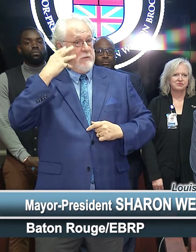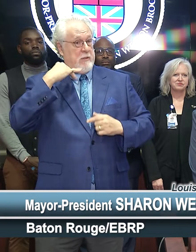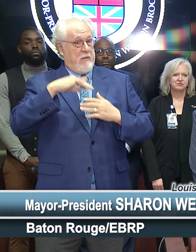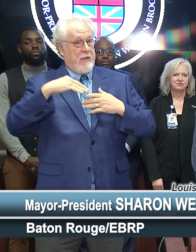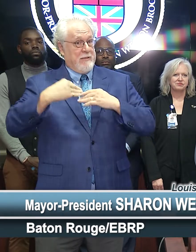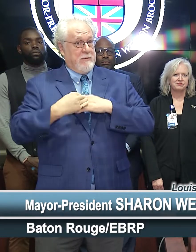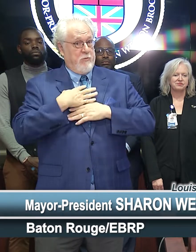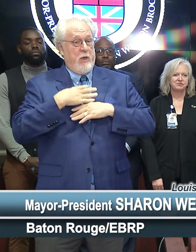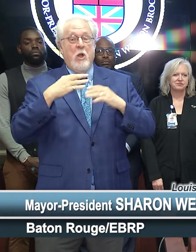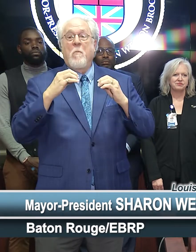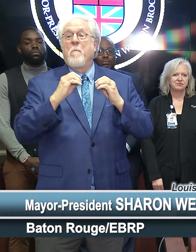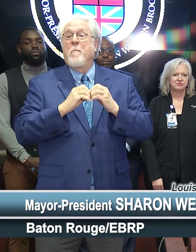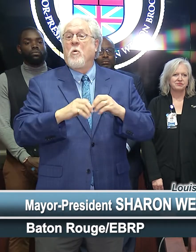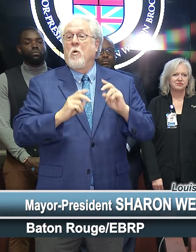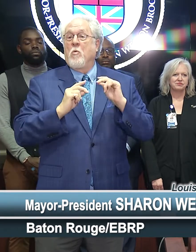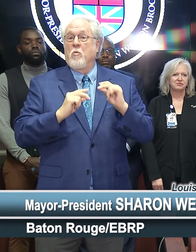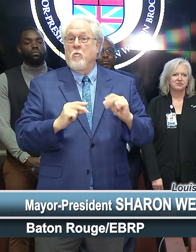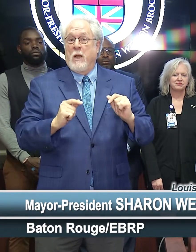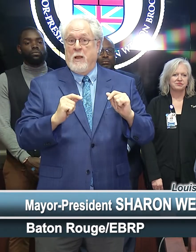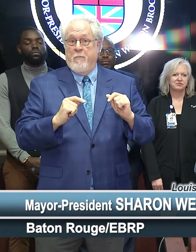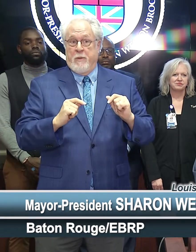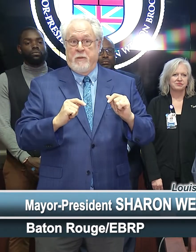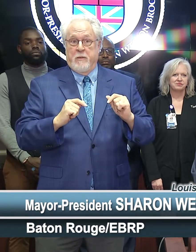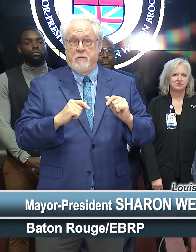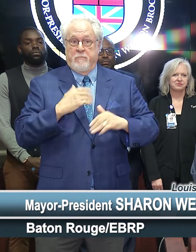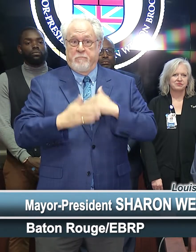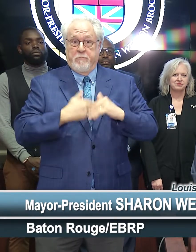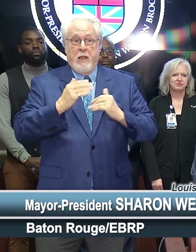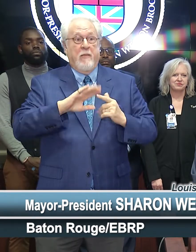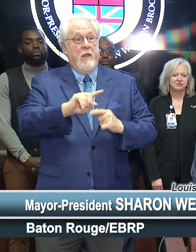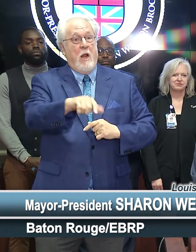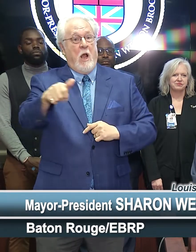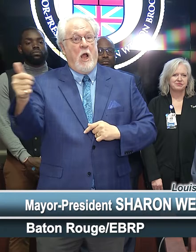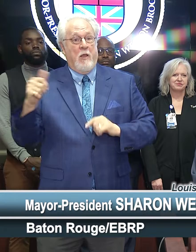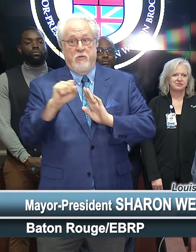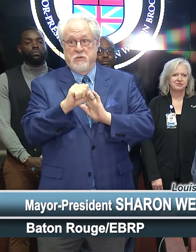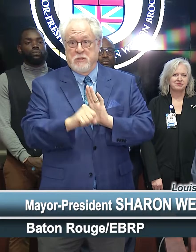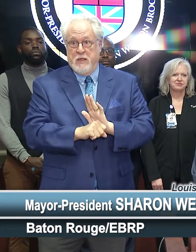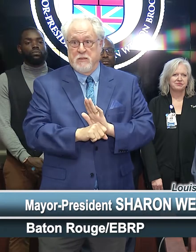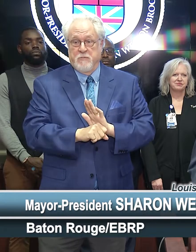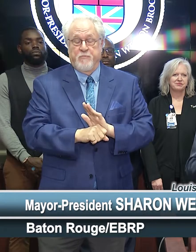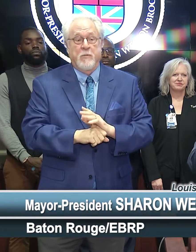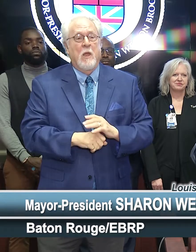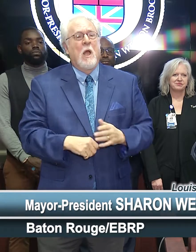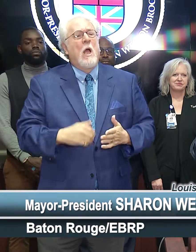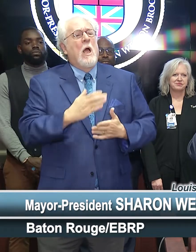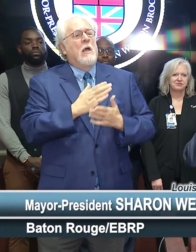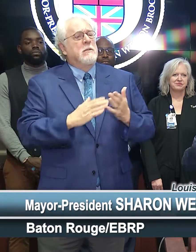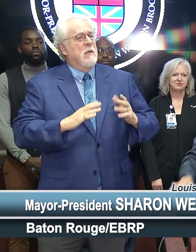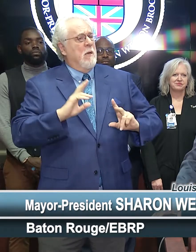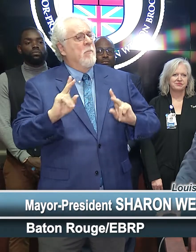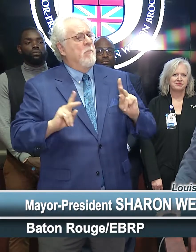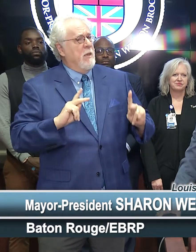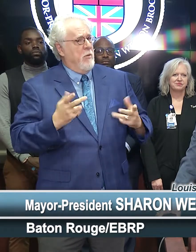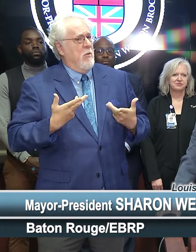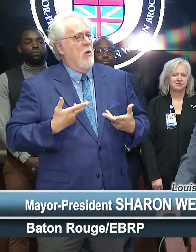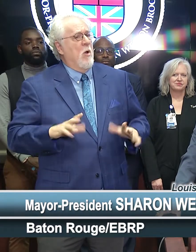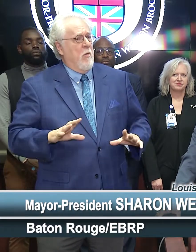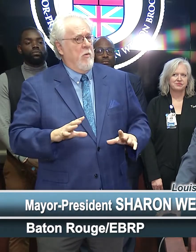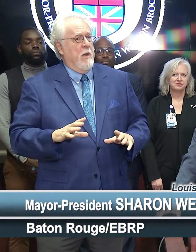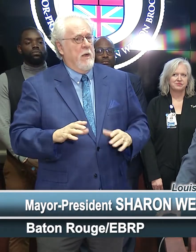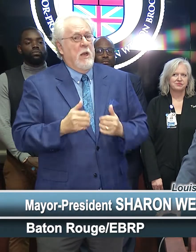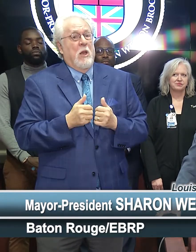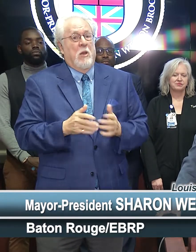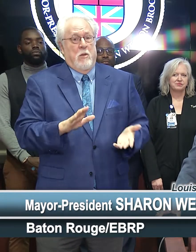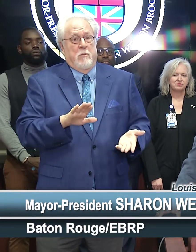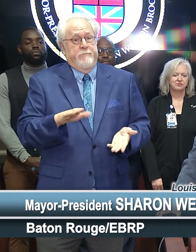at a more rapid pace than other states. Some of our citizens have already lost